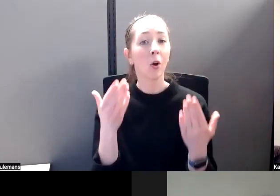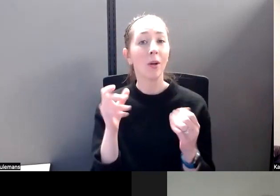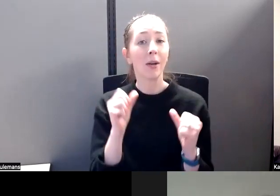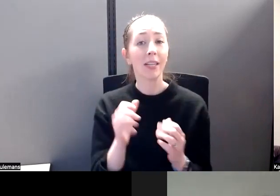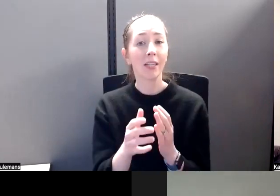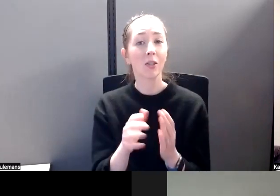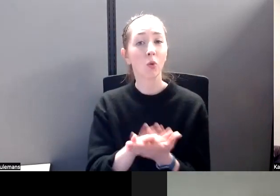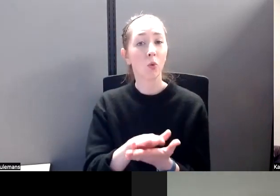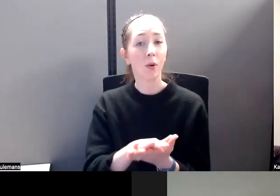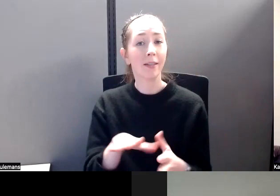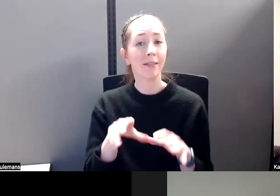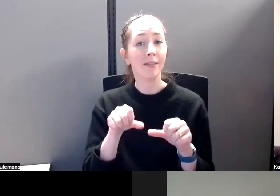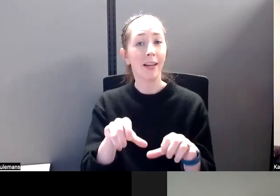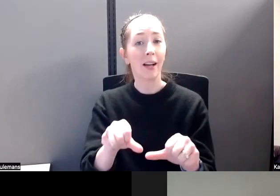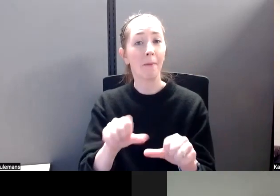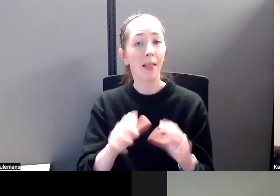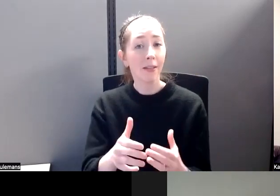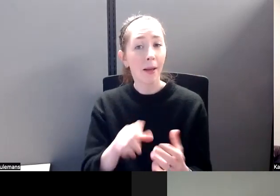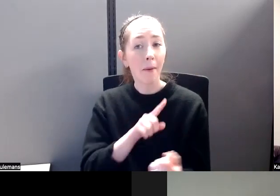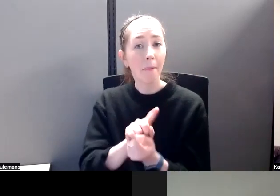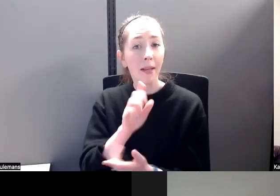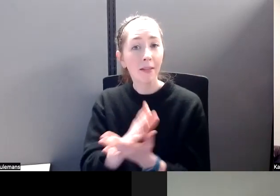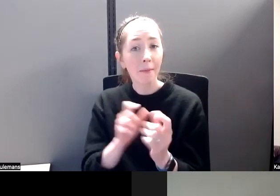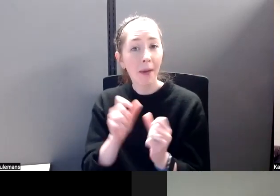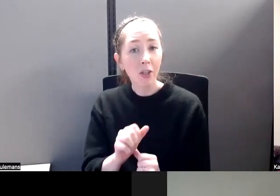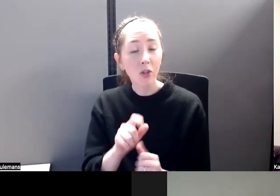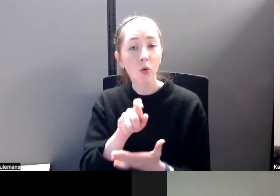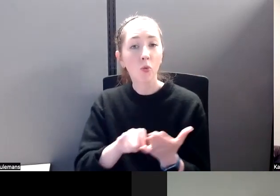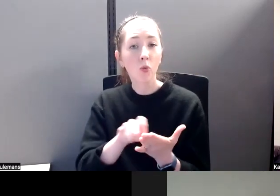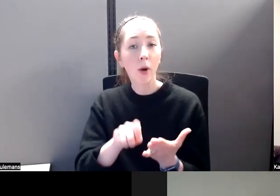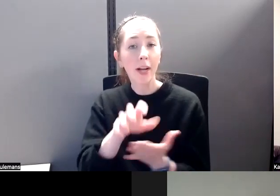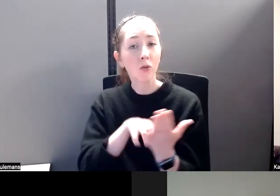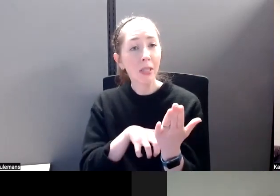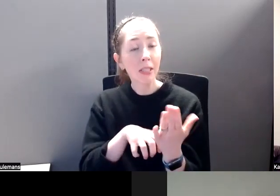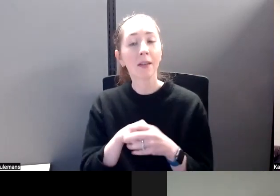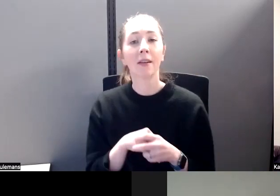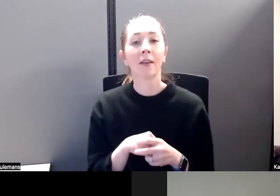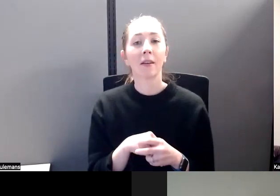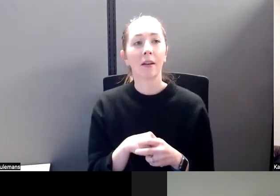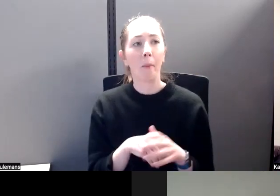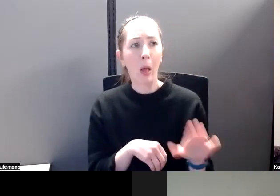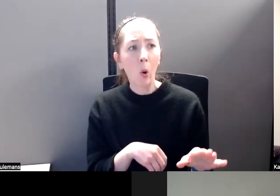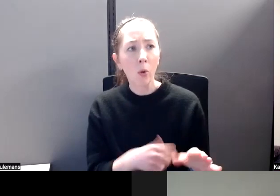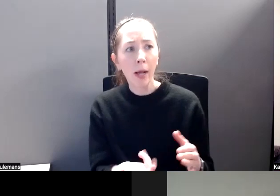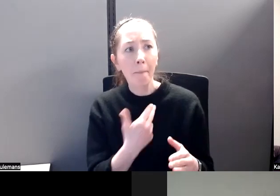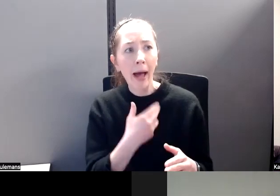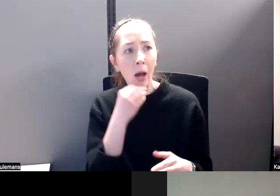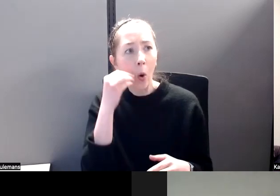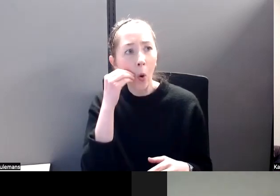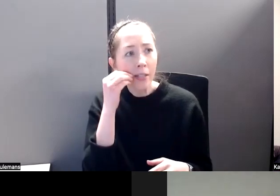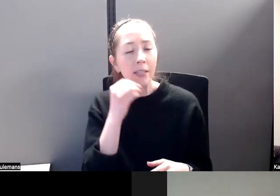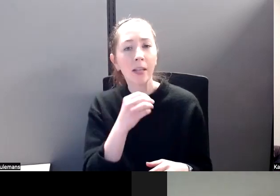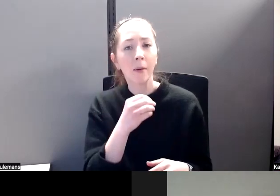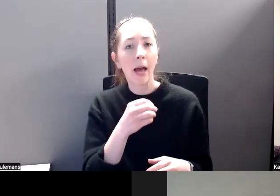take some acting classes if you're a director, meet some actors, write a piece. Be like, hey guys, do you want to do a potluck at my place? And we'll have